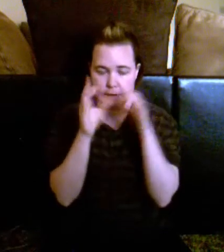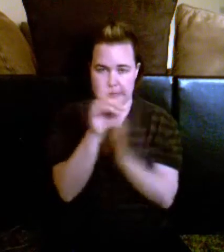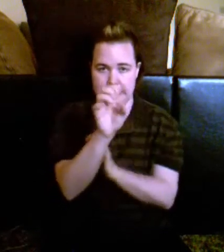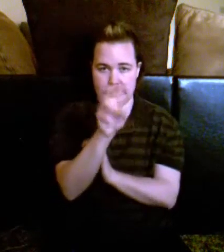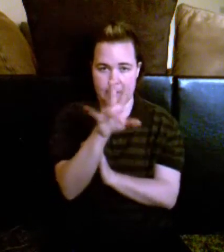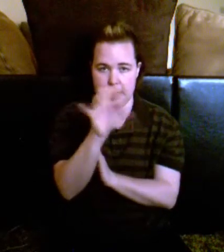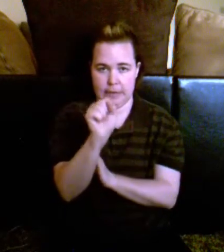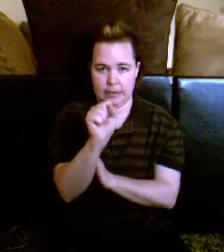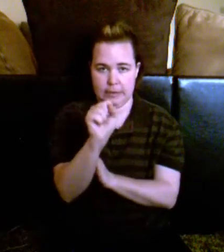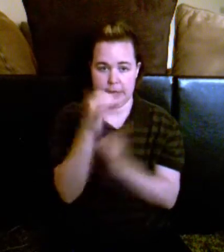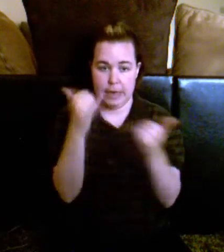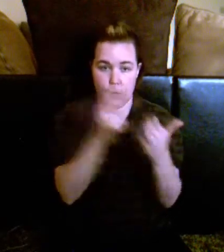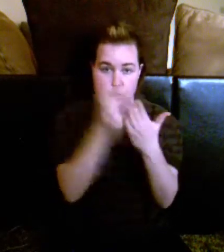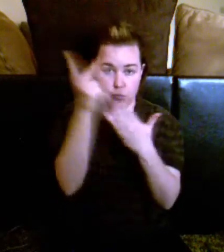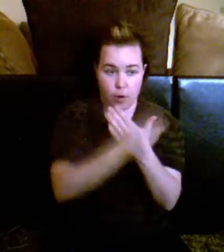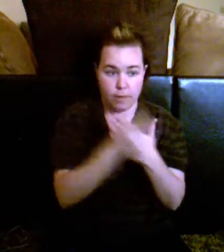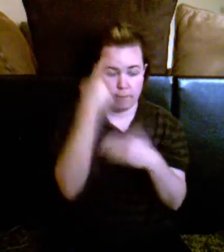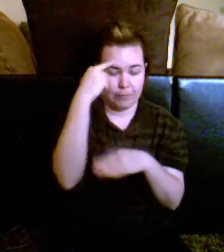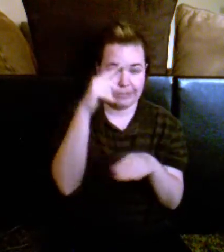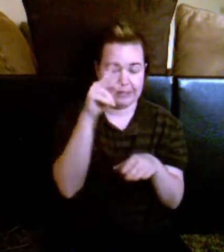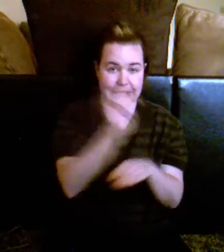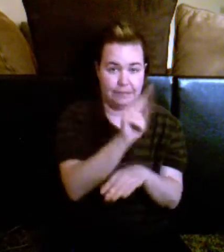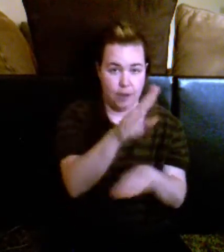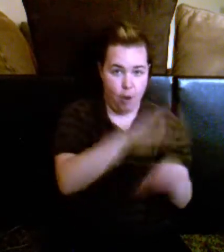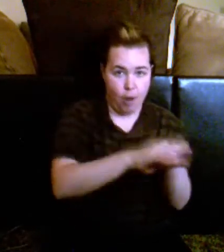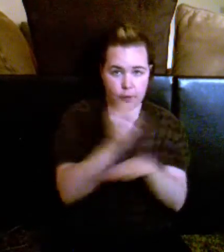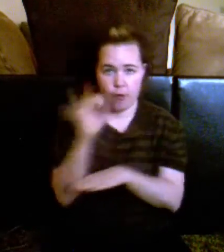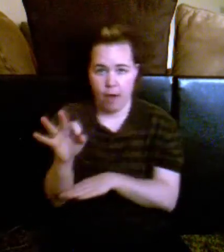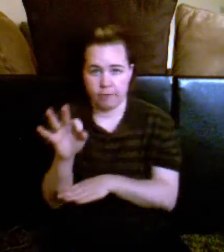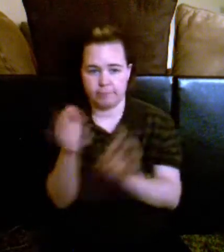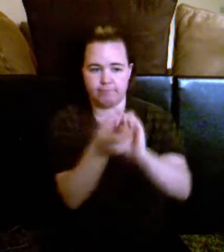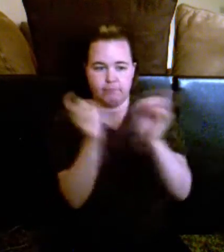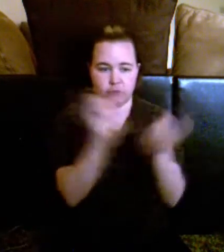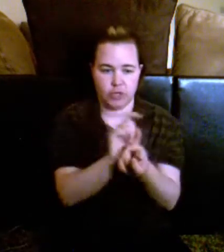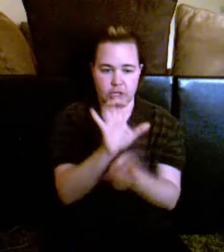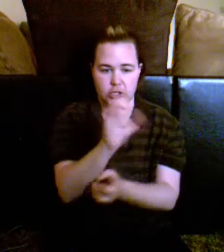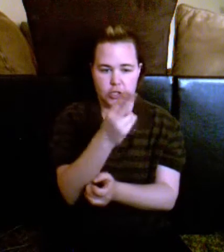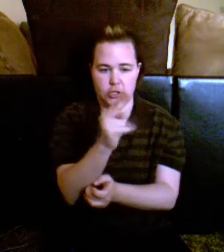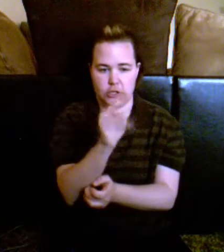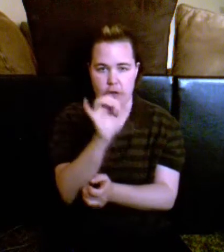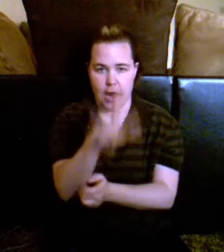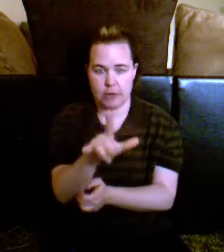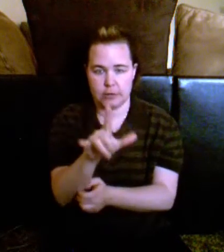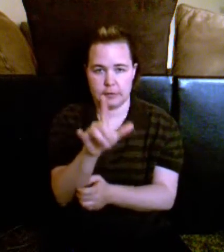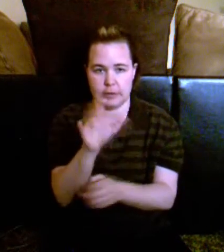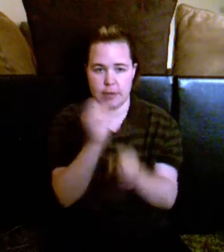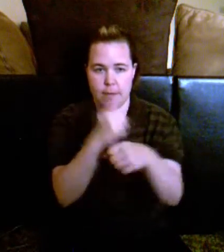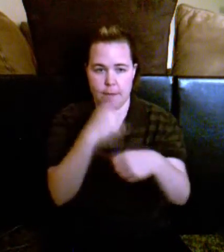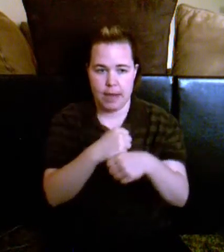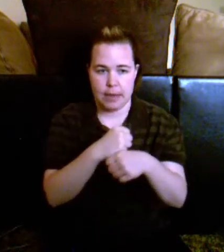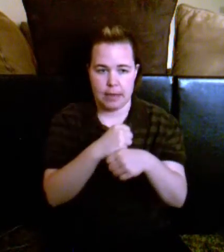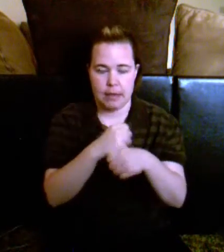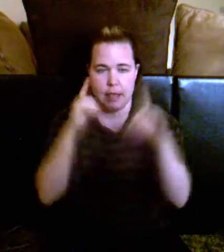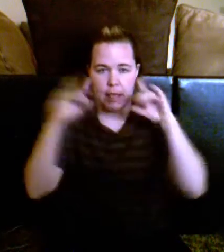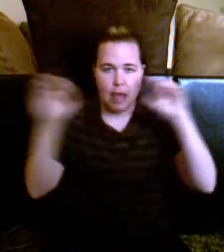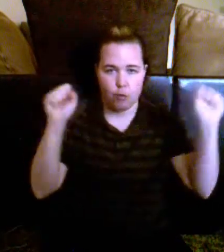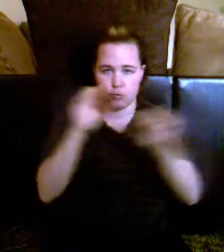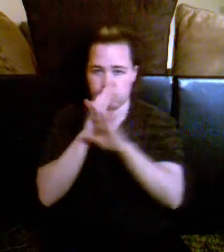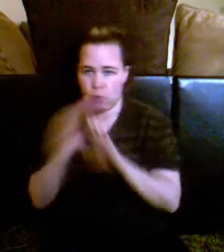his TV on and off, change the channels, and increase or decrease the volume. If it was not